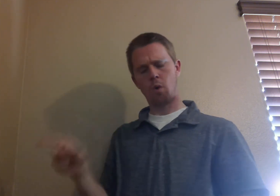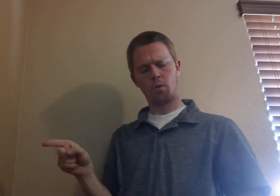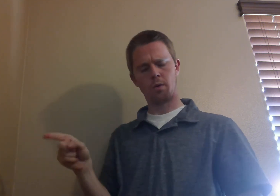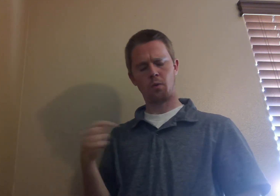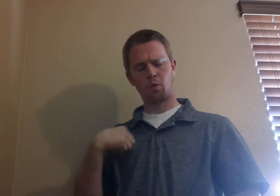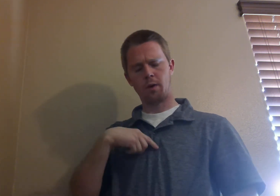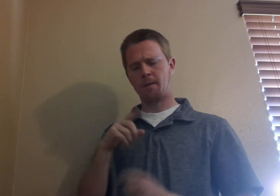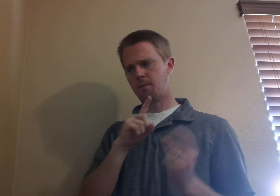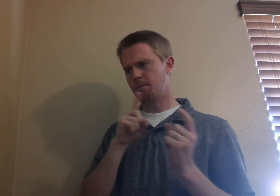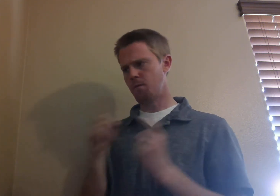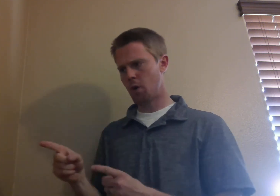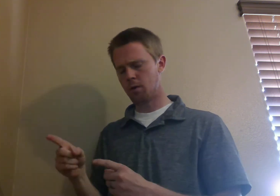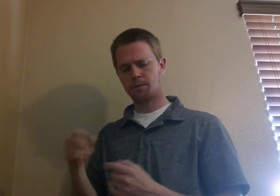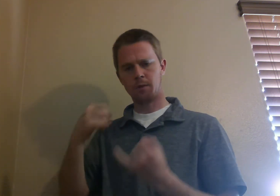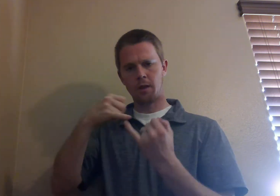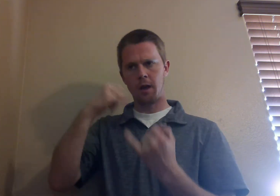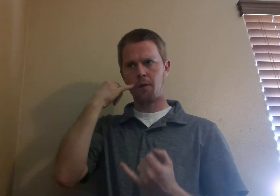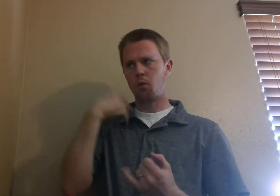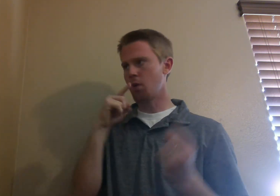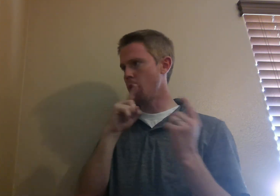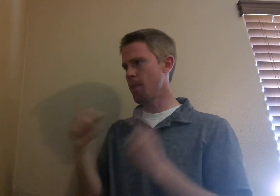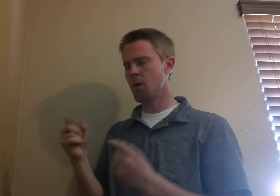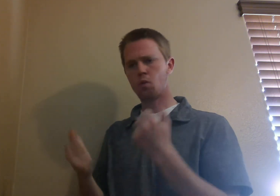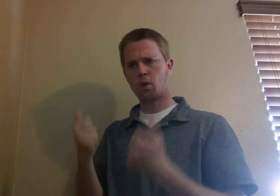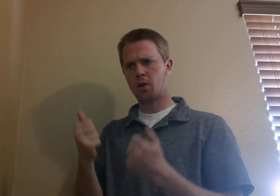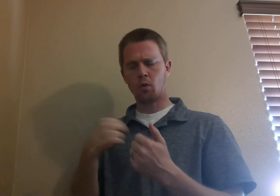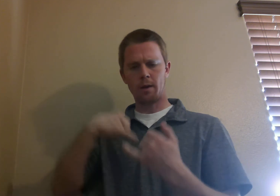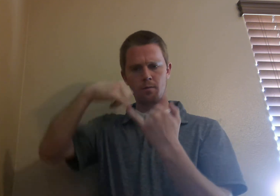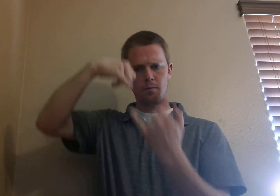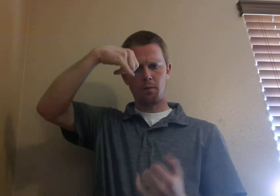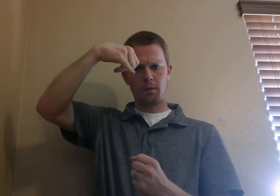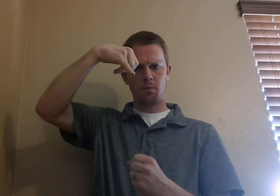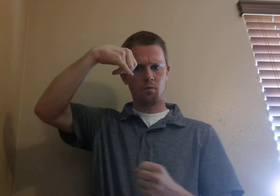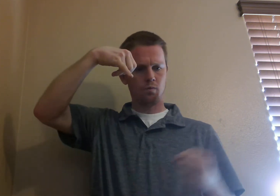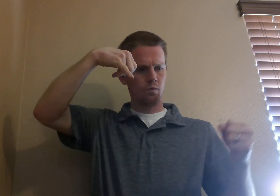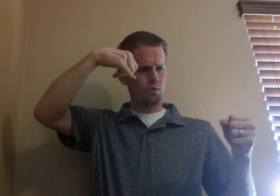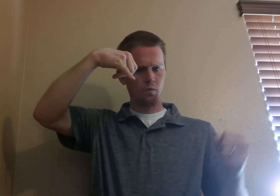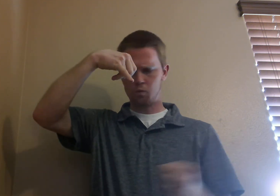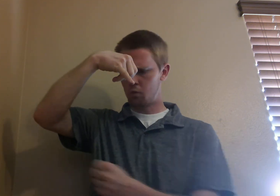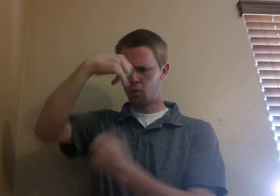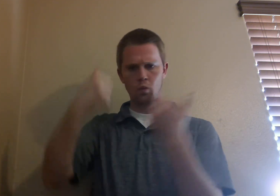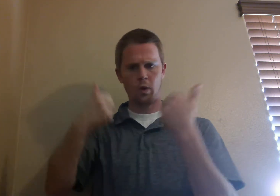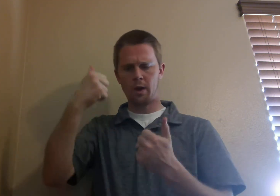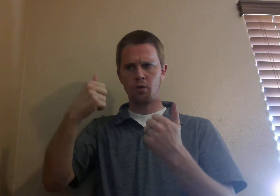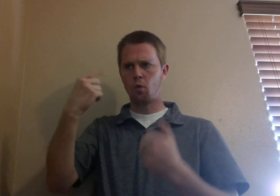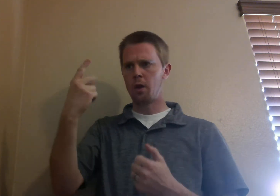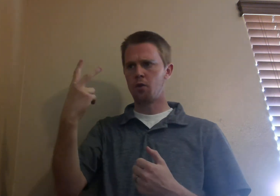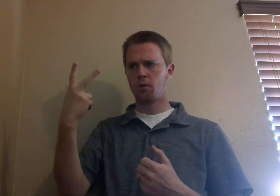accelerate. So if we're going that way, which direction do you think this pendulum should go? What do you think? 3, 2, 1,